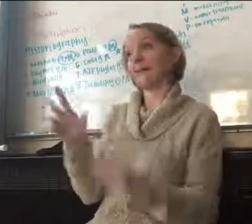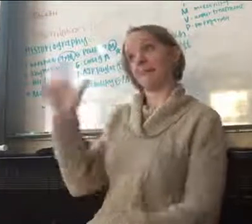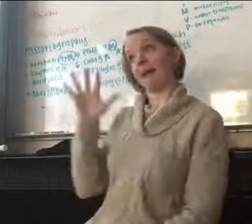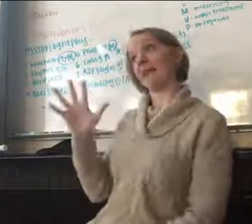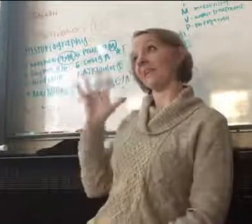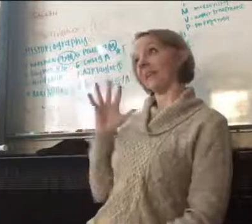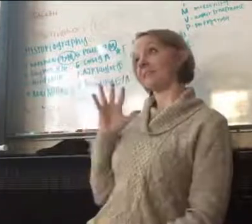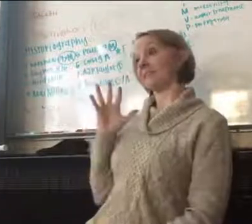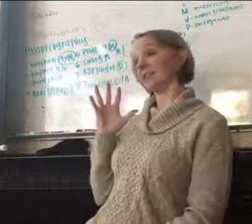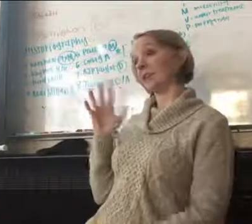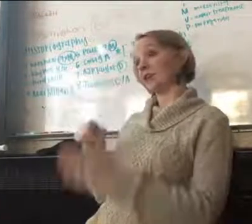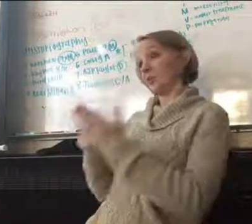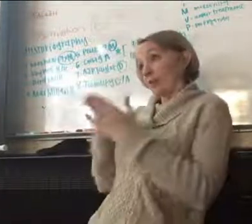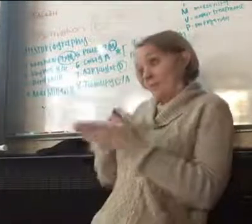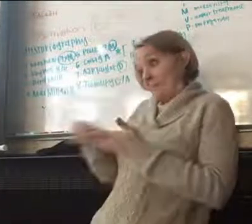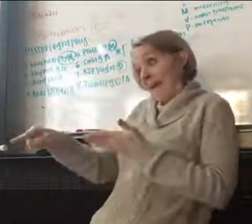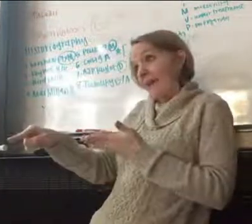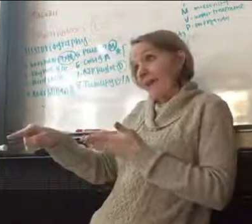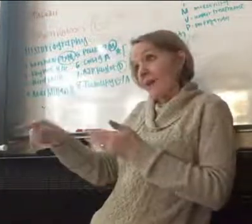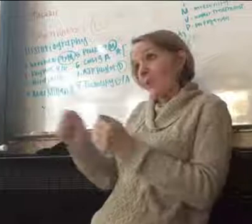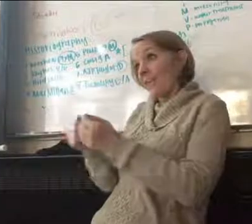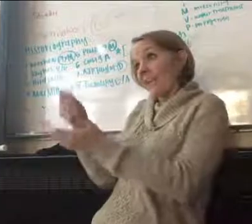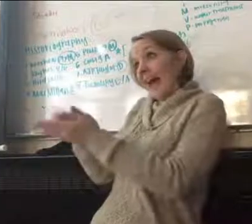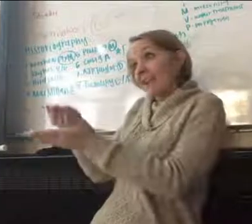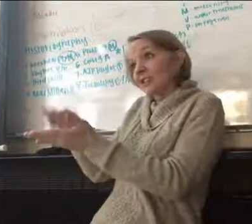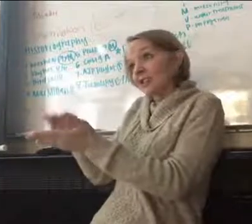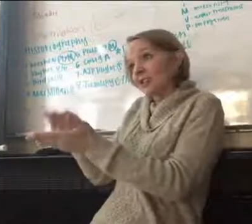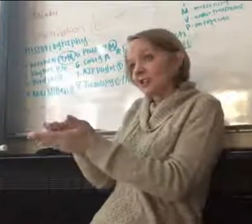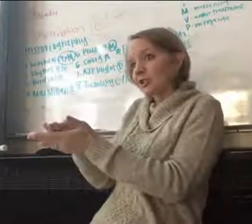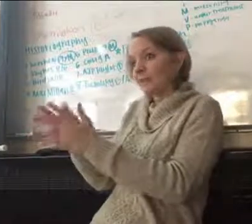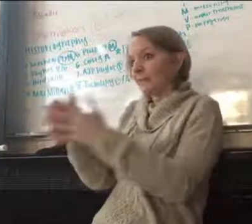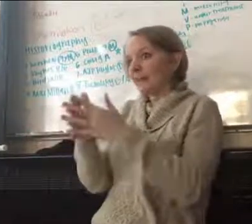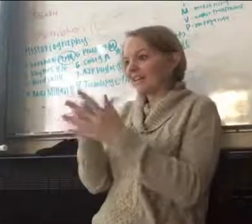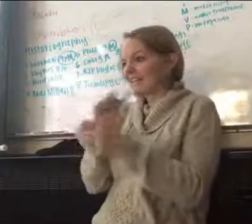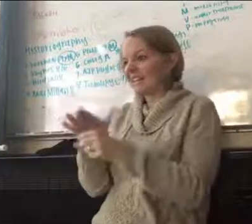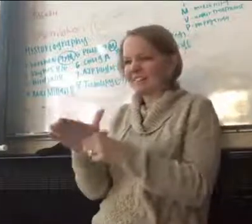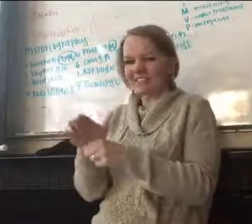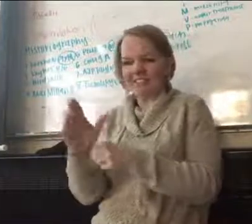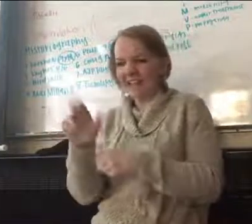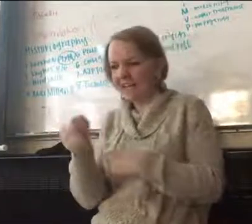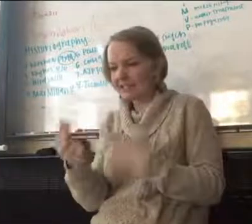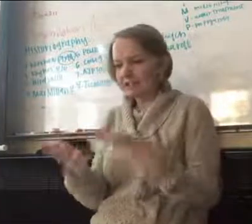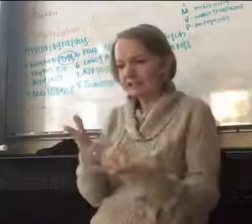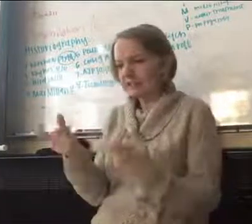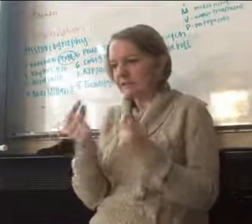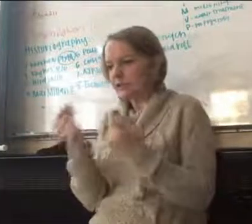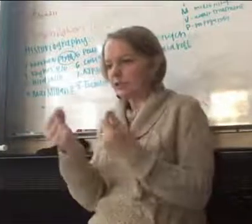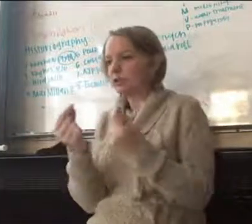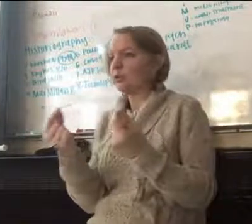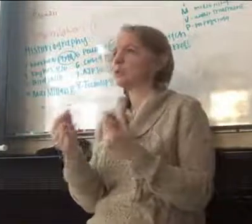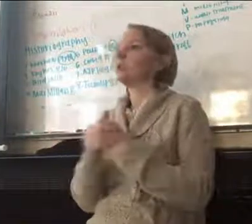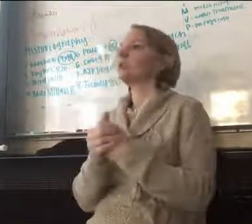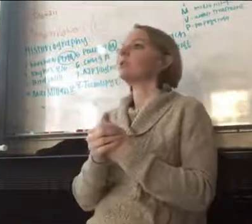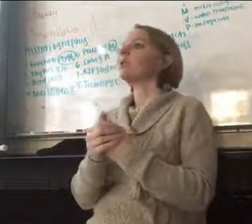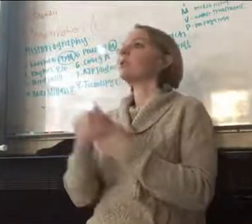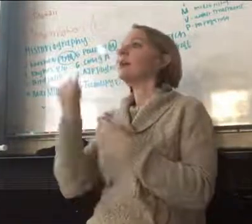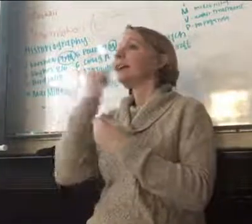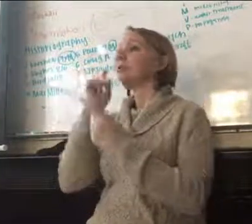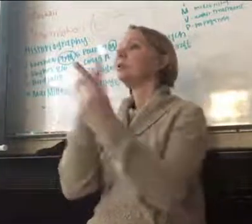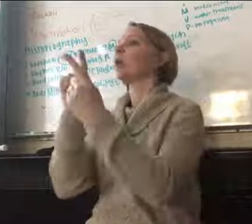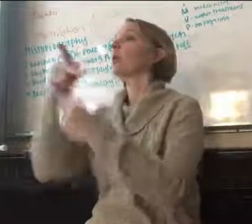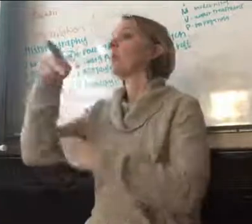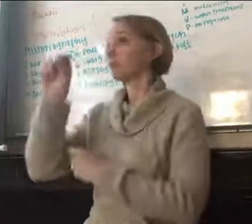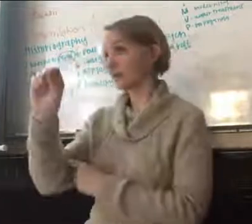though, you have to pay for that in cash. America doesn't have enough cash. So here's basically what they say. If you go to the